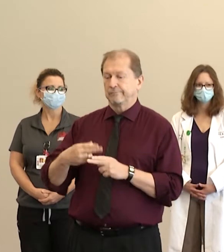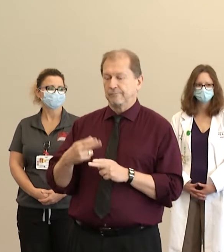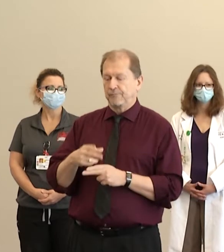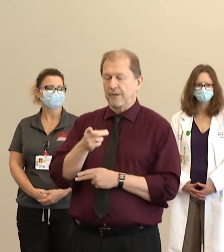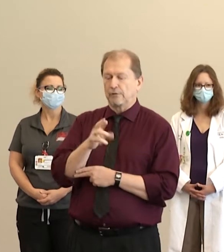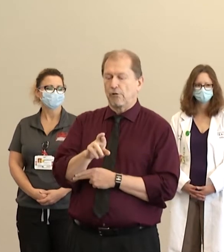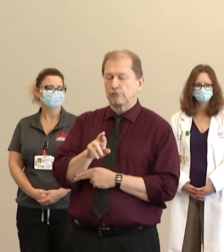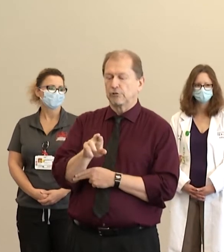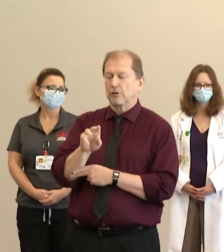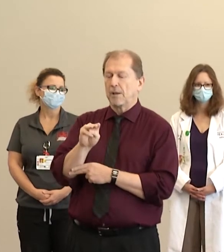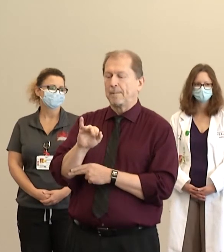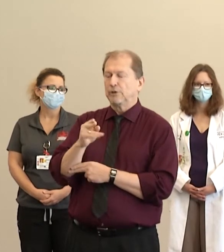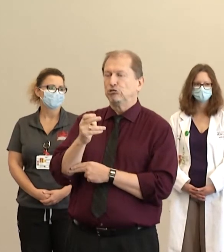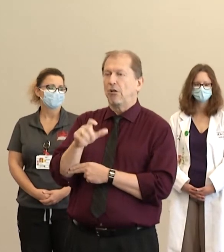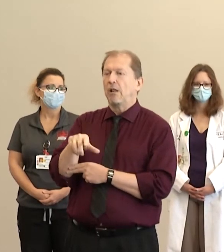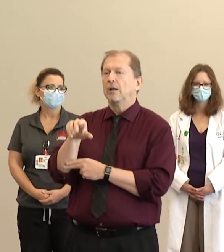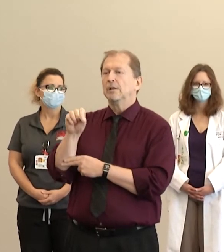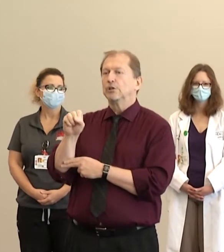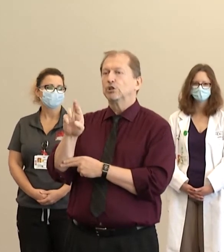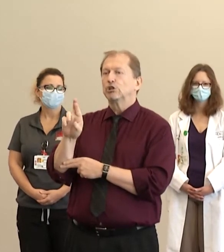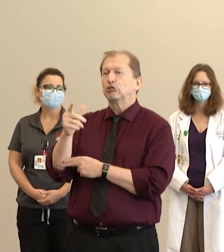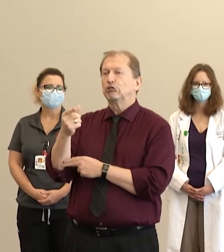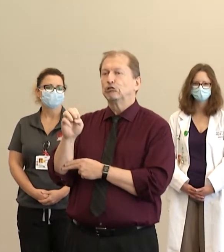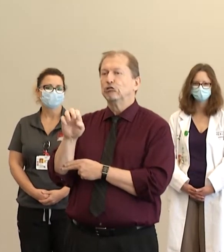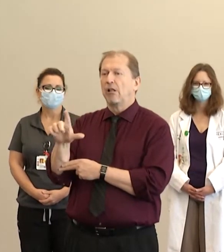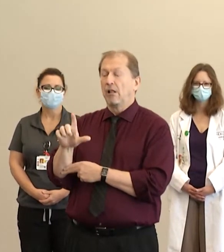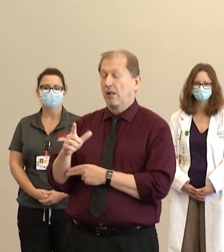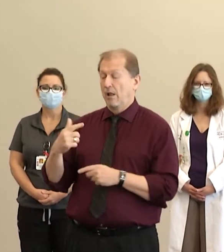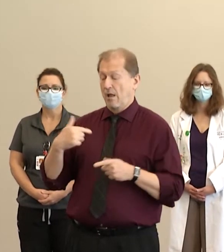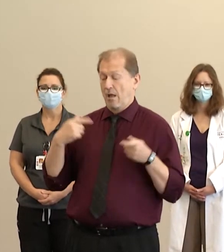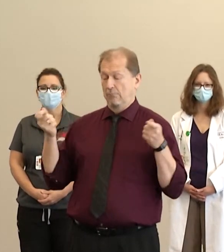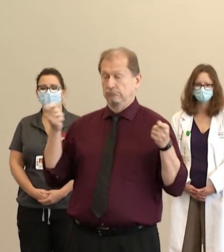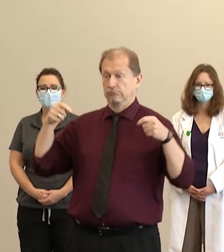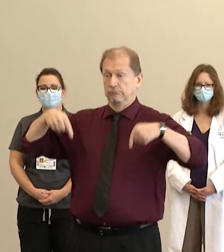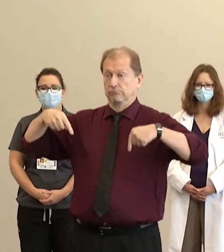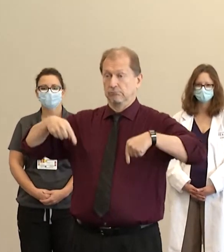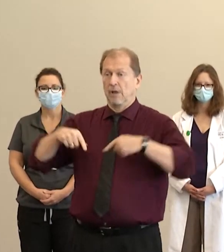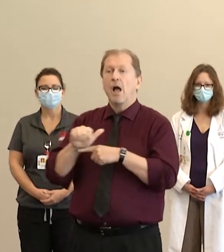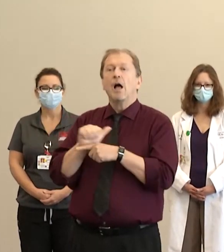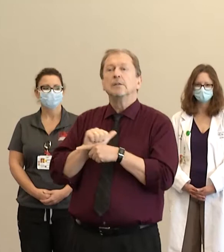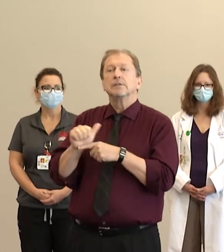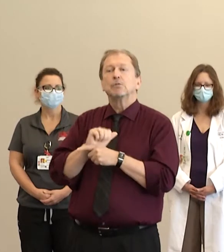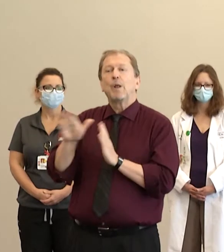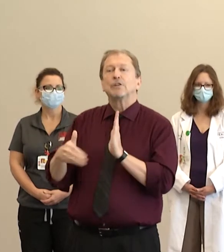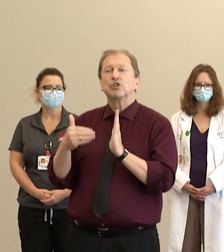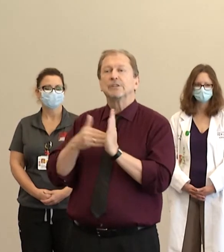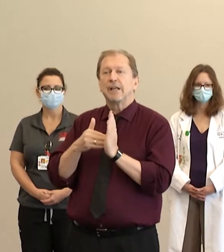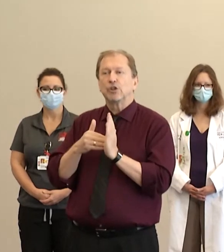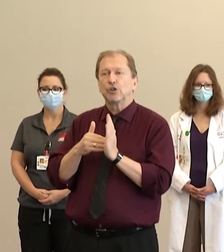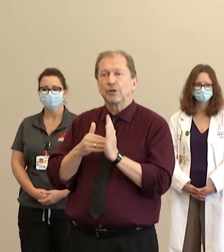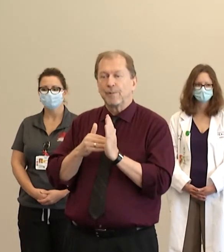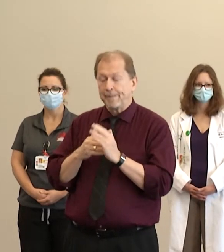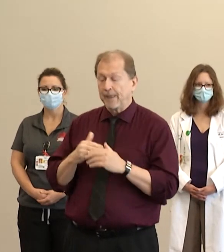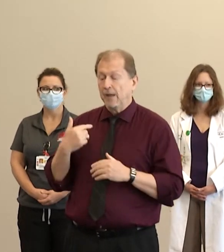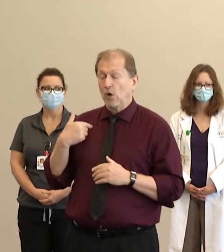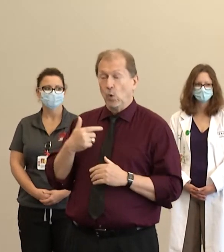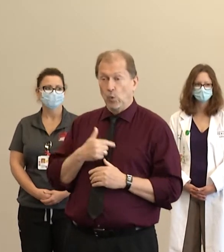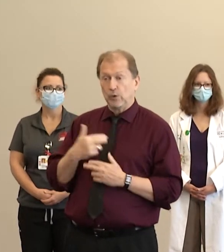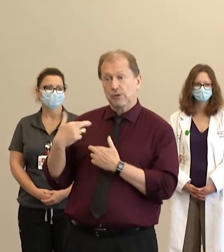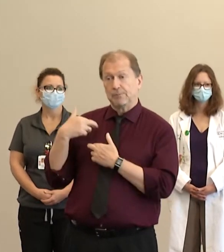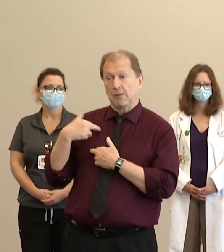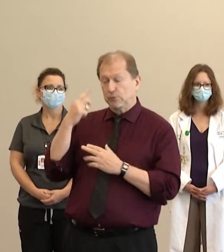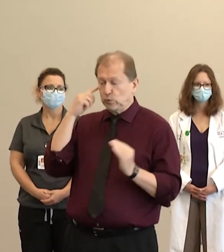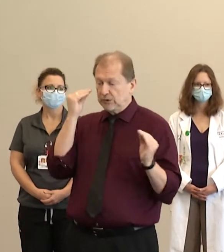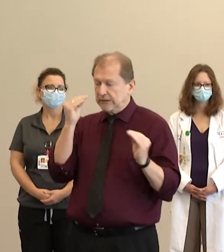Surgill, and I am the Director of the Simulation Center for Cook County Health. Training the world's future clinicians to